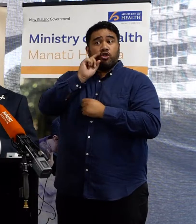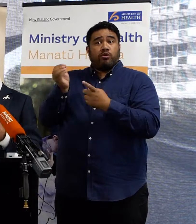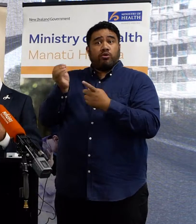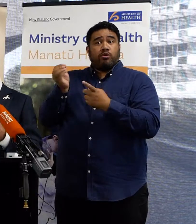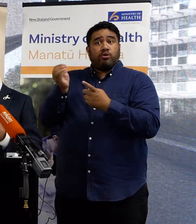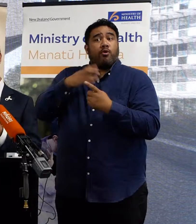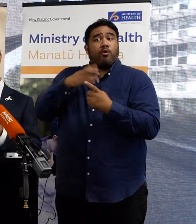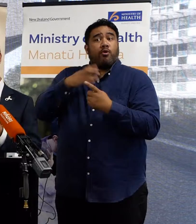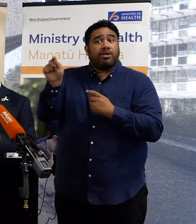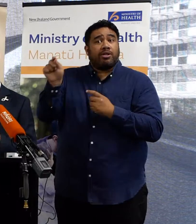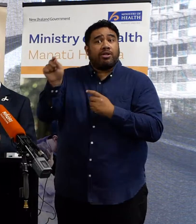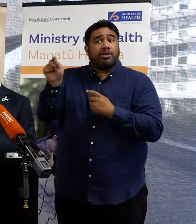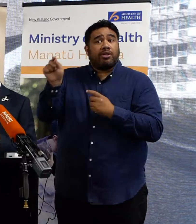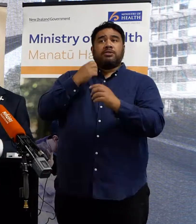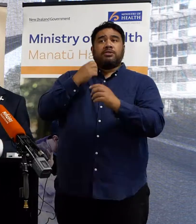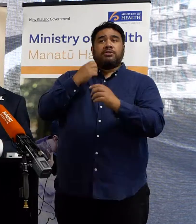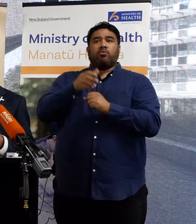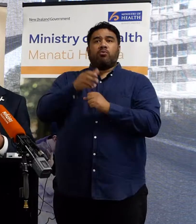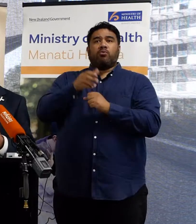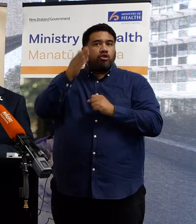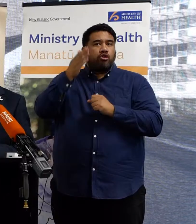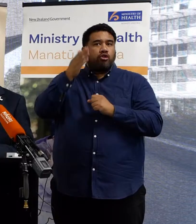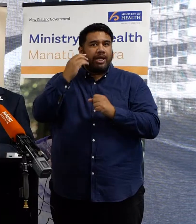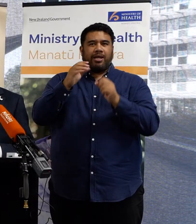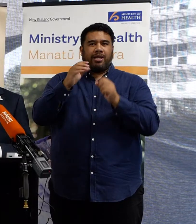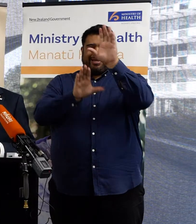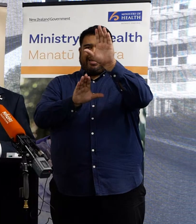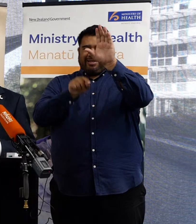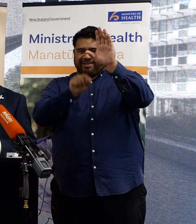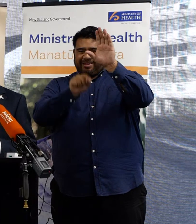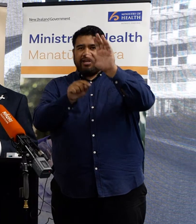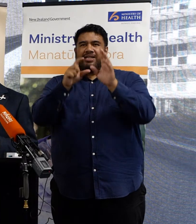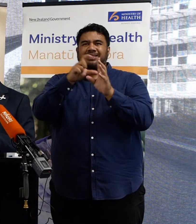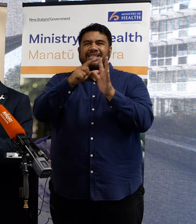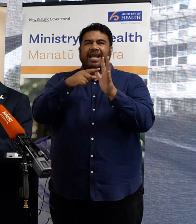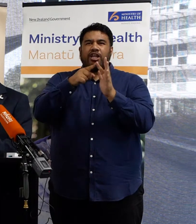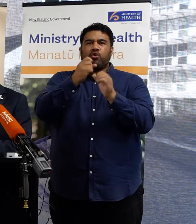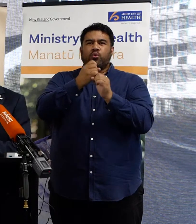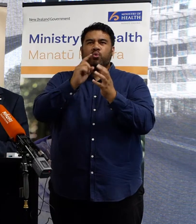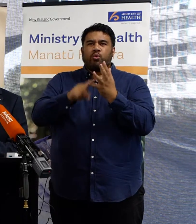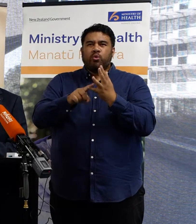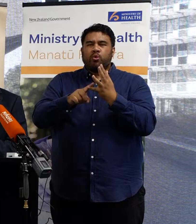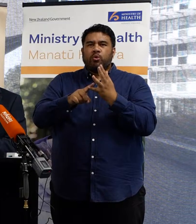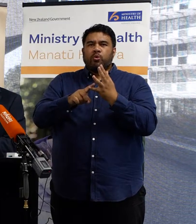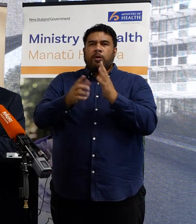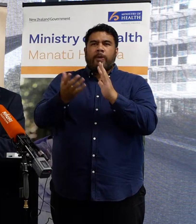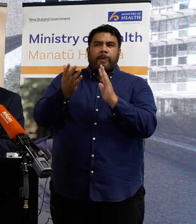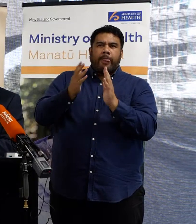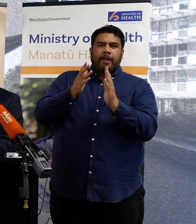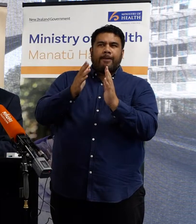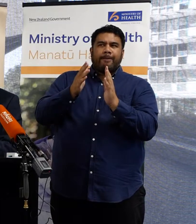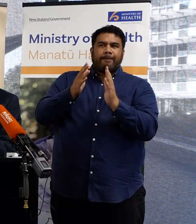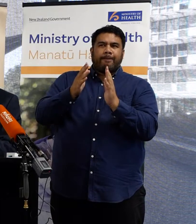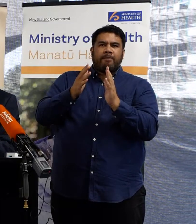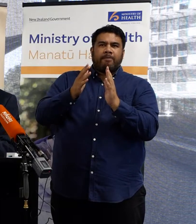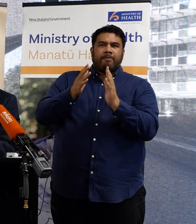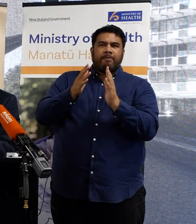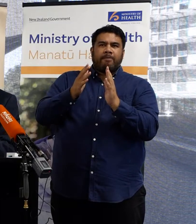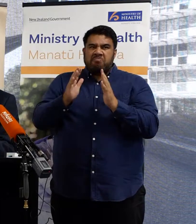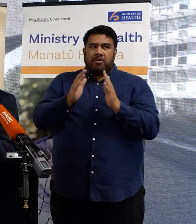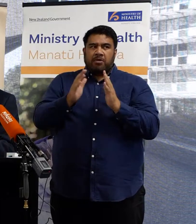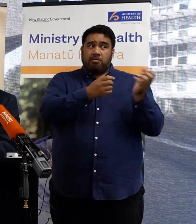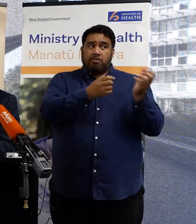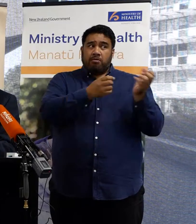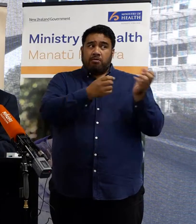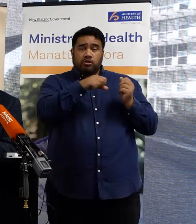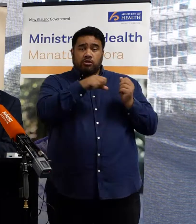add Daegu specifically in South Korea, where there's quite a high number of cases? So we will get that advice. That will inform, but it's not